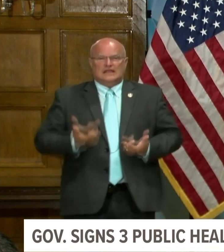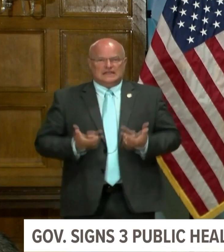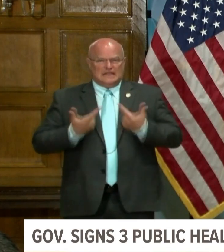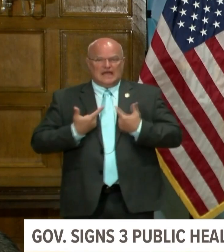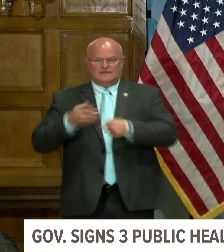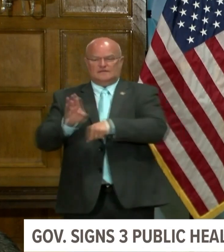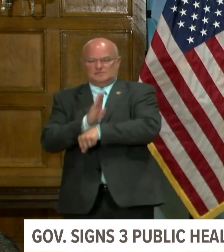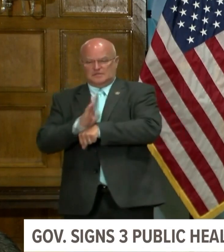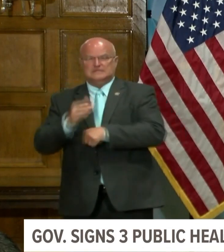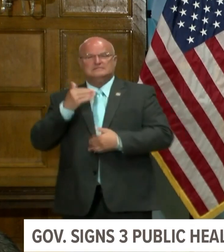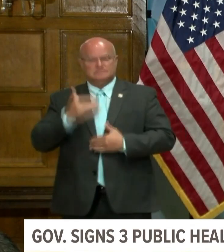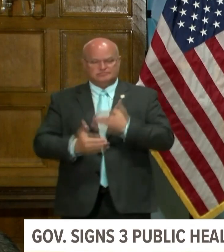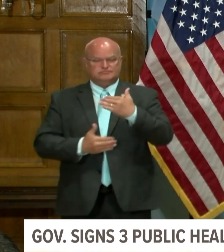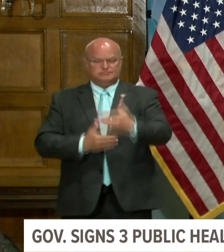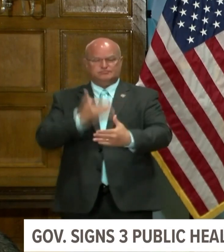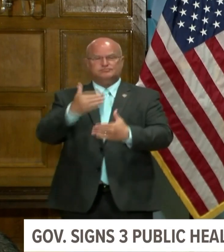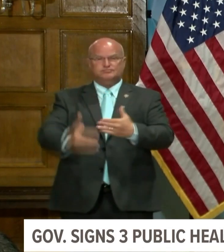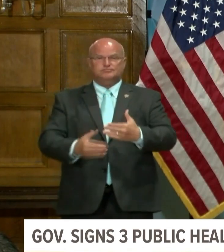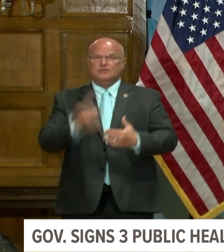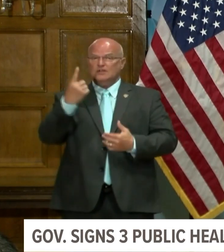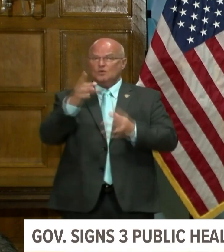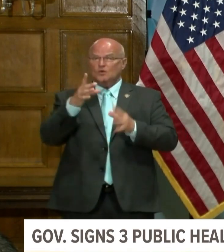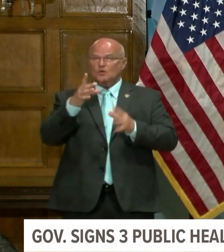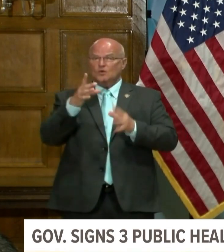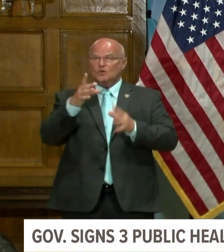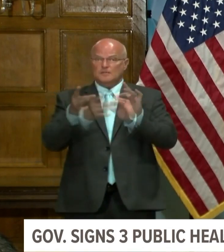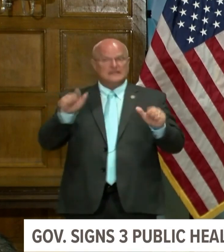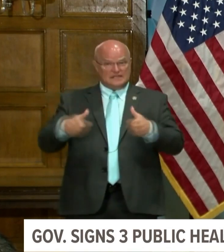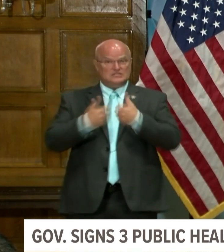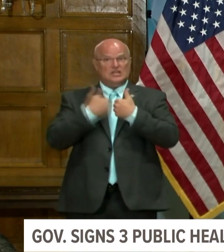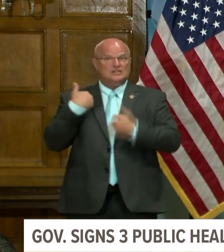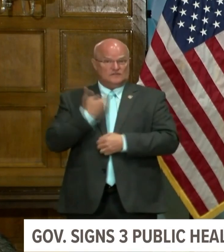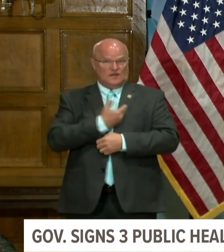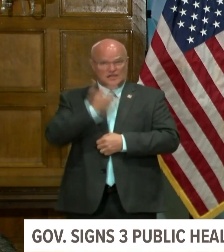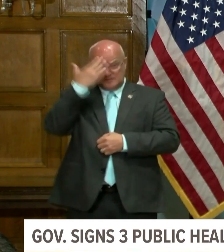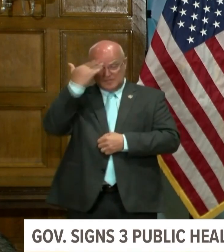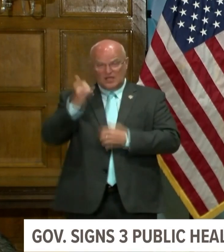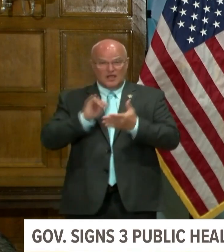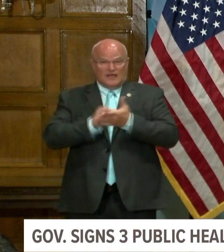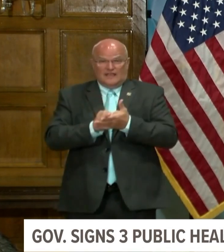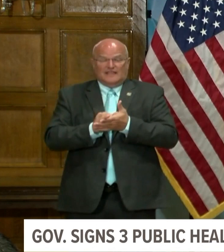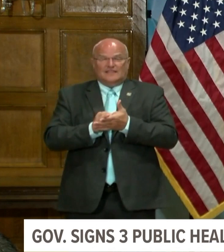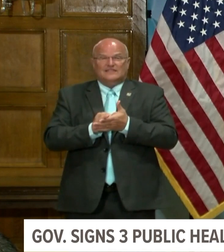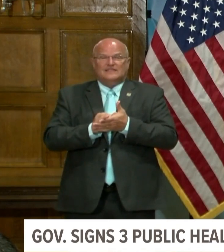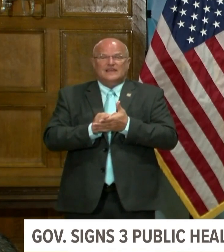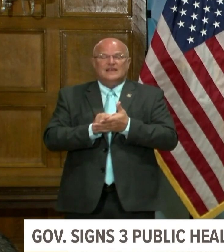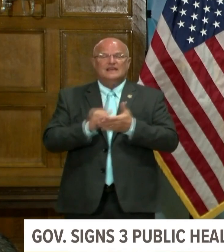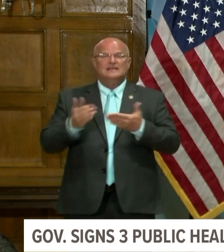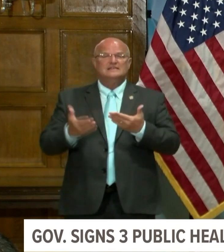and business. And so that is one message, and that is a challenge for us because that is almost